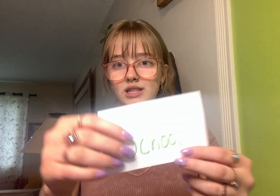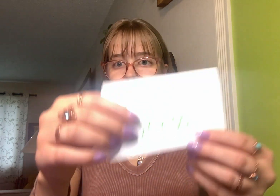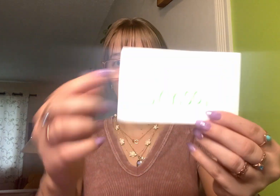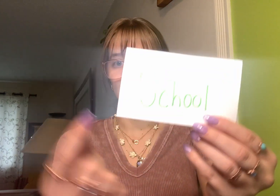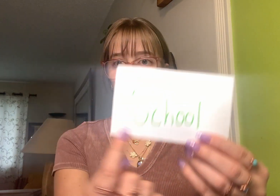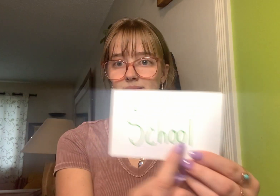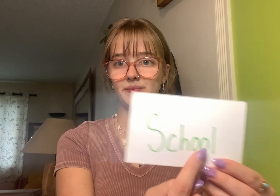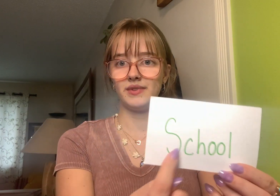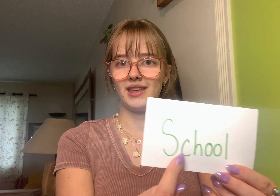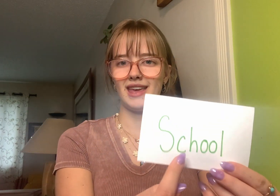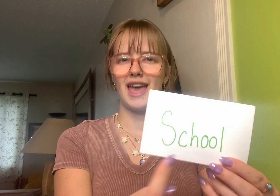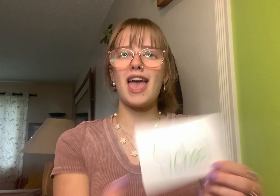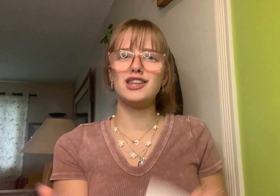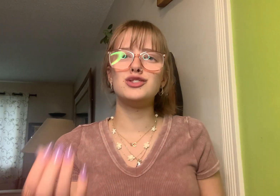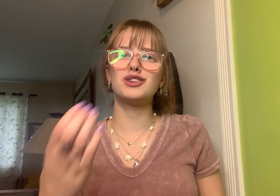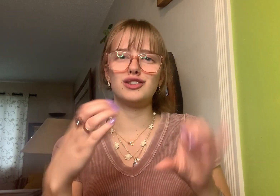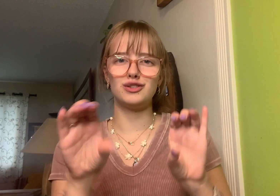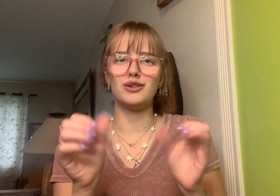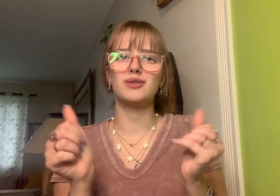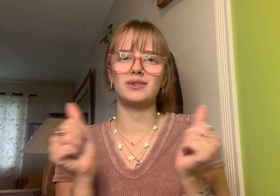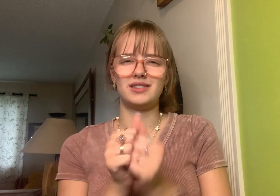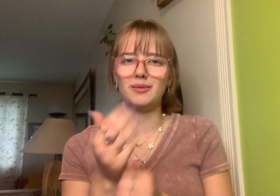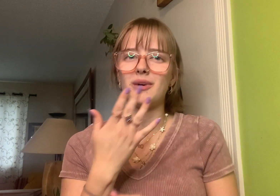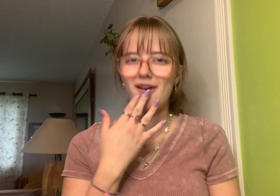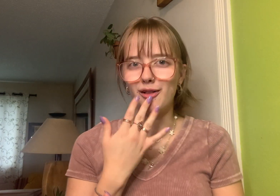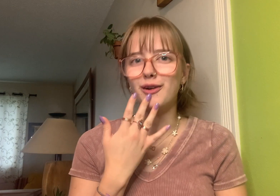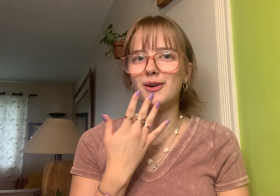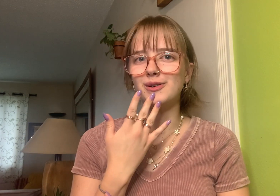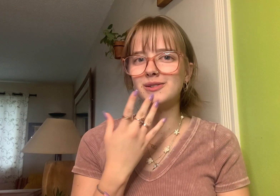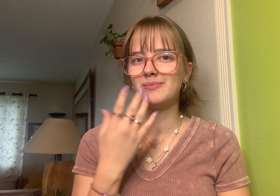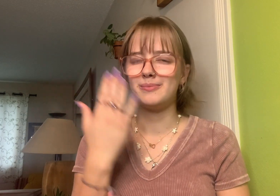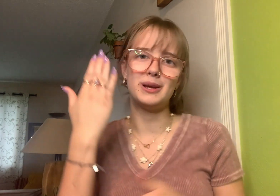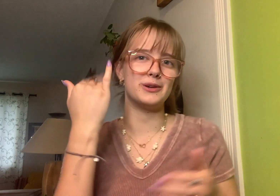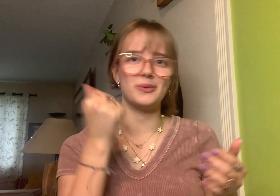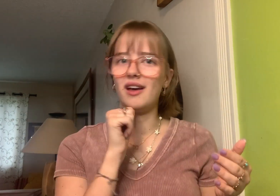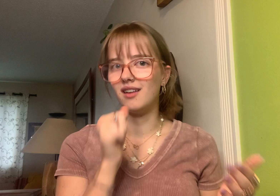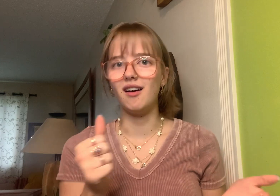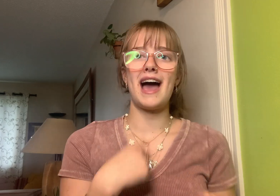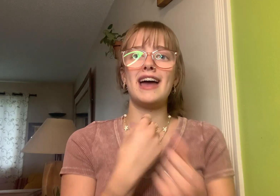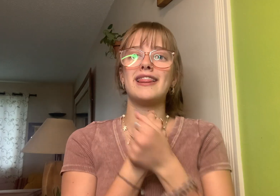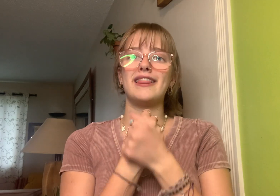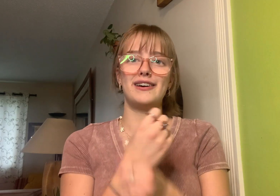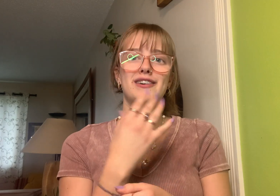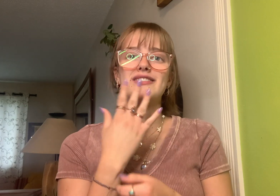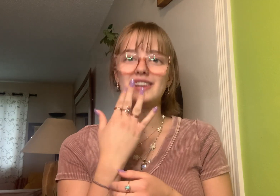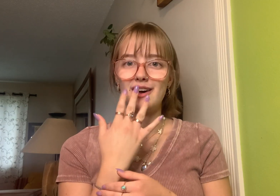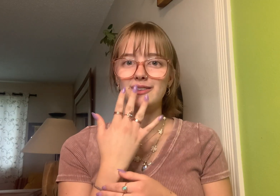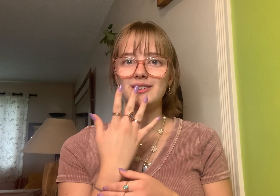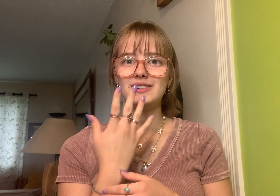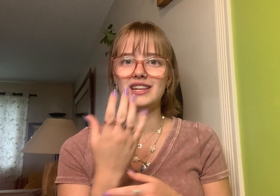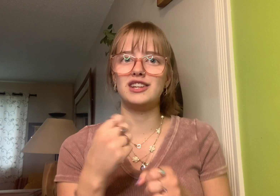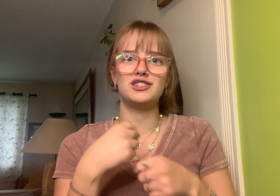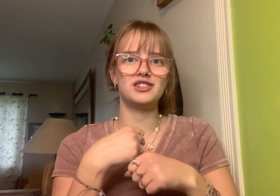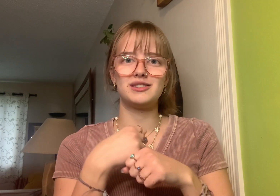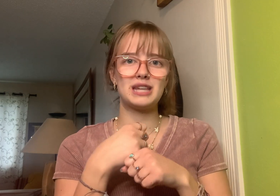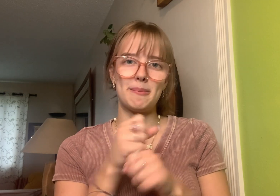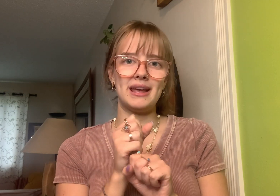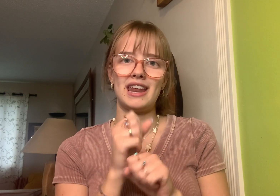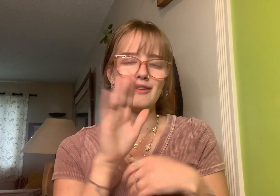like I did, and you can do it with some colors, because why not? I love the colors, and it just made